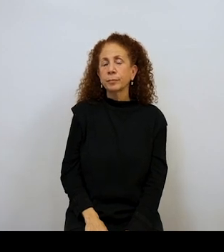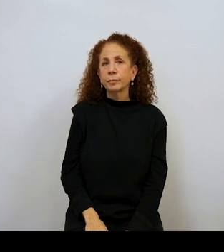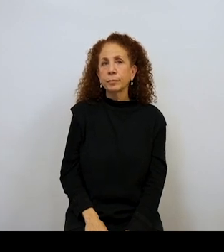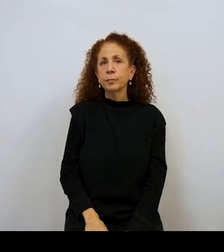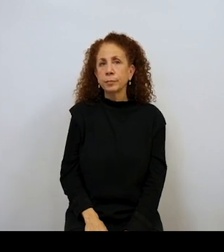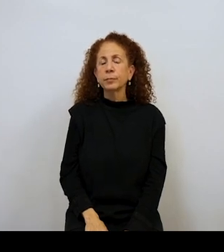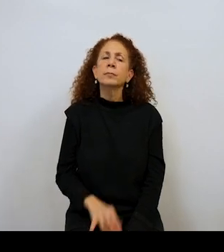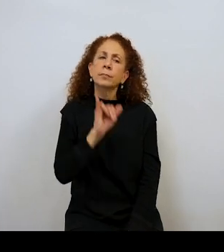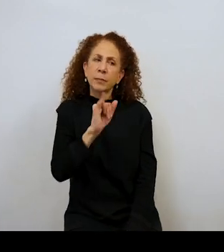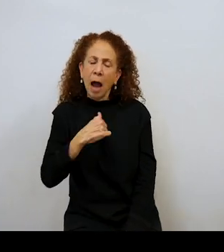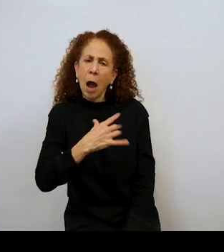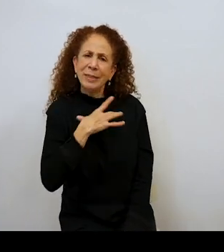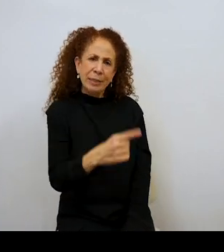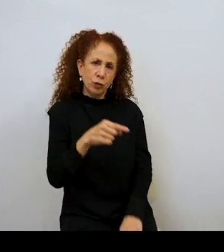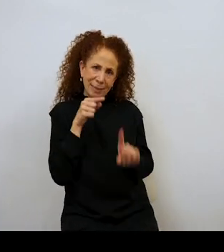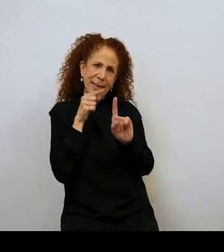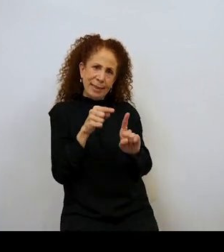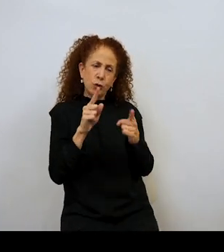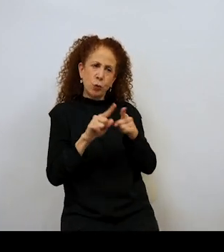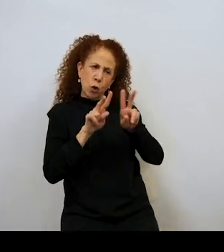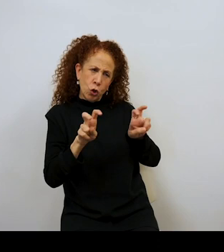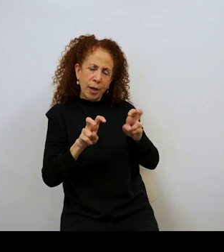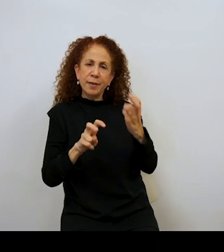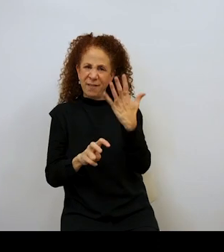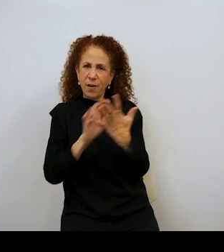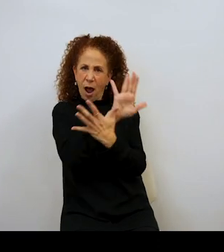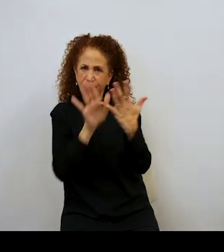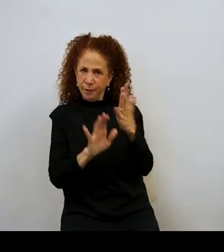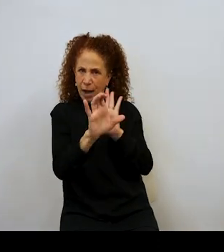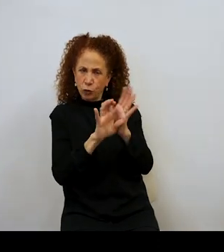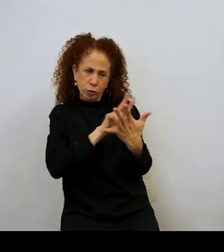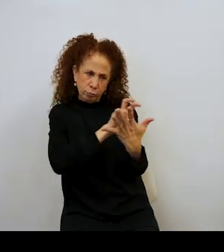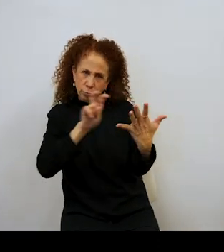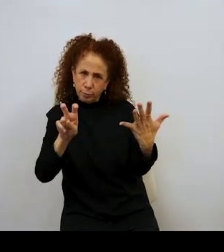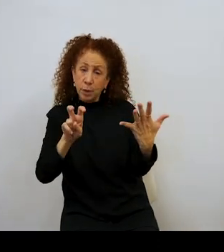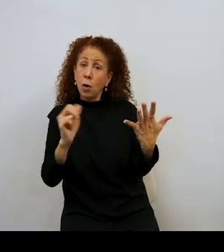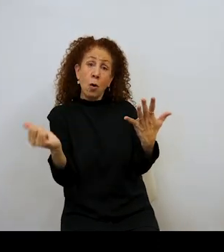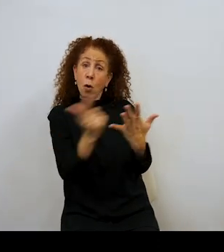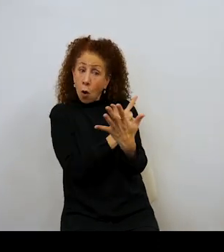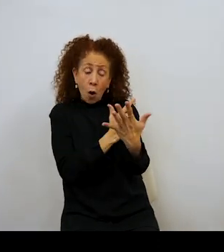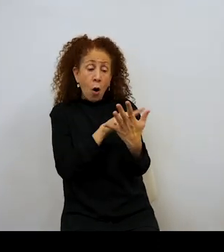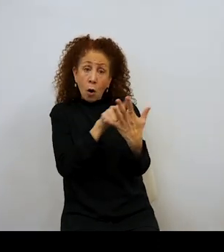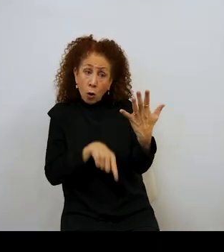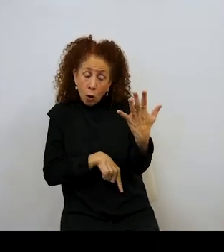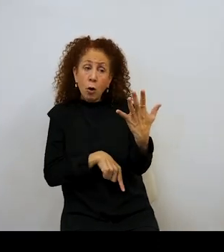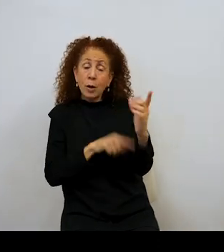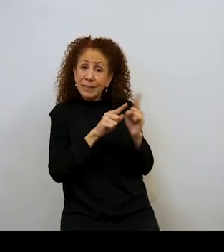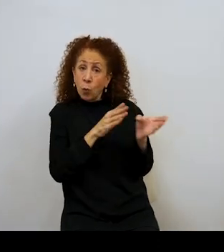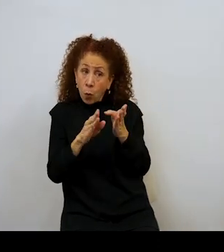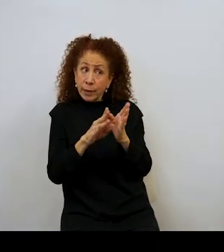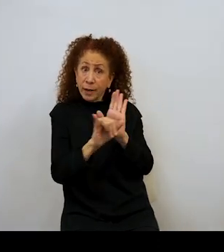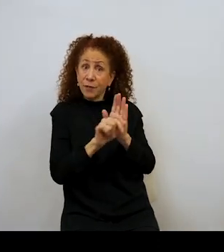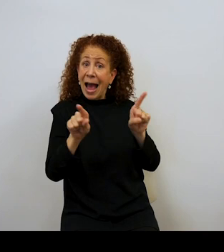I was sort of interested in this, in sort of looking at these five characters who are all in some way identifiable as